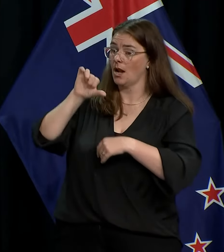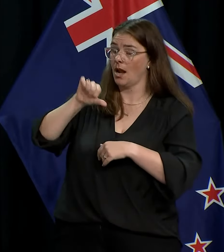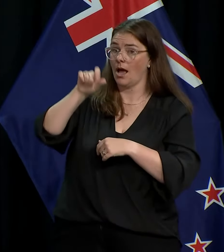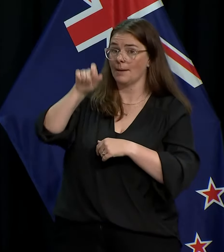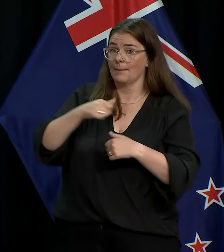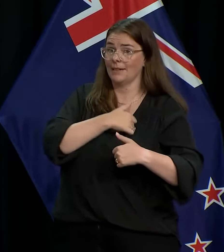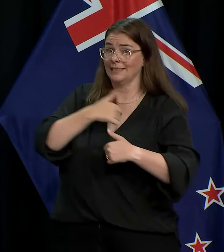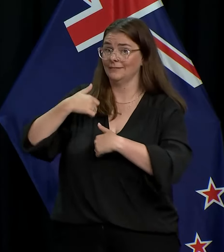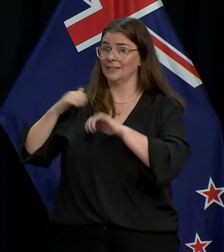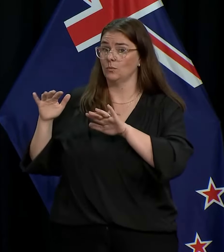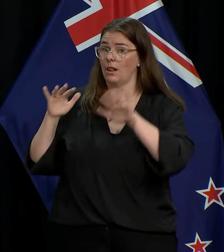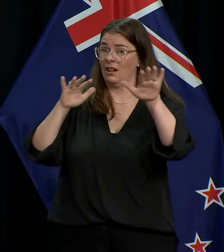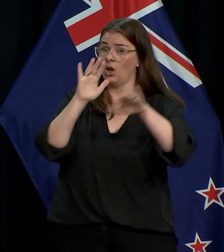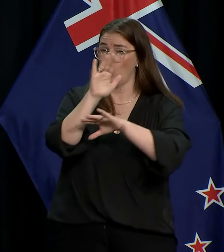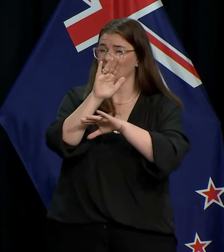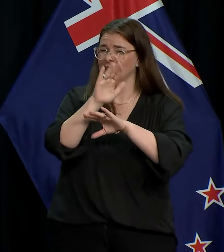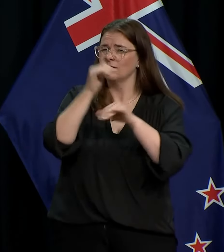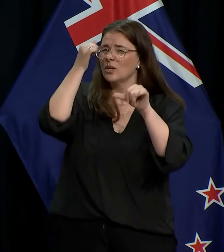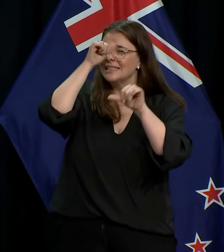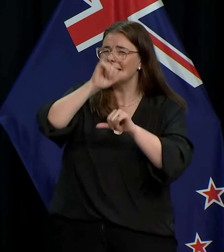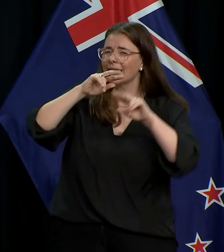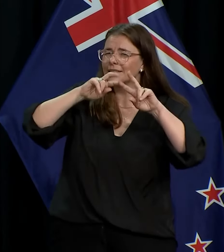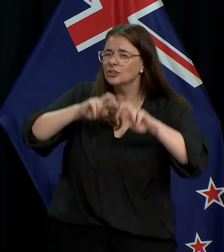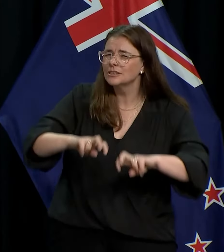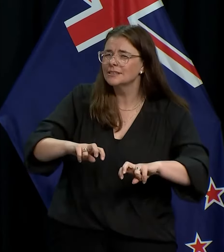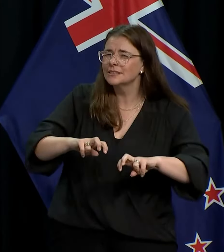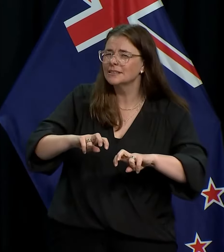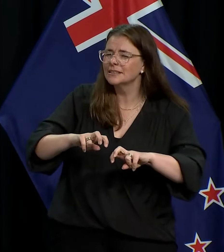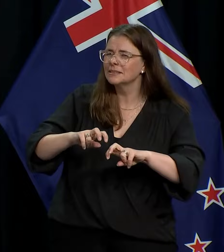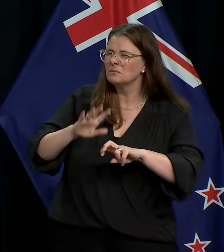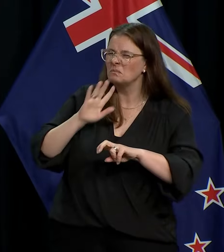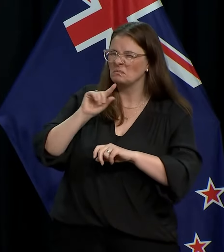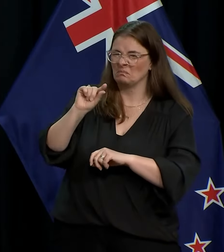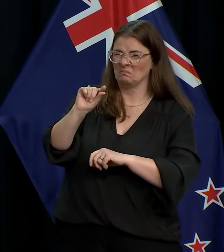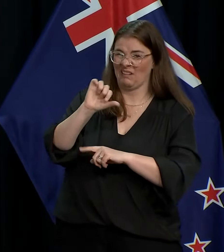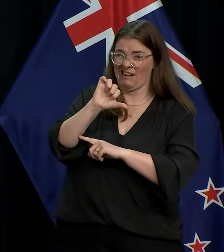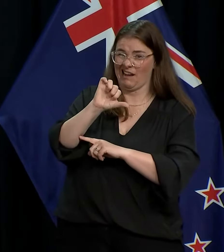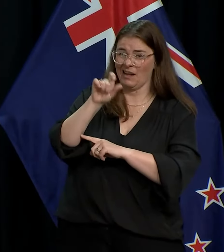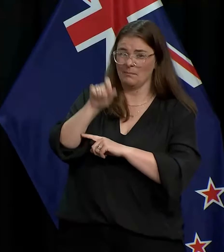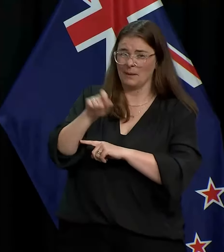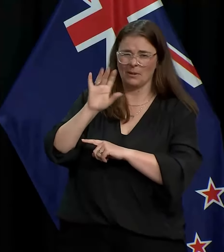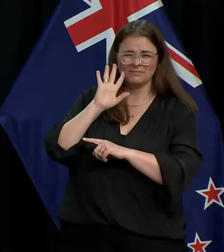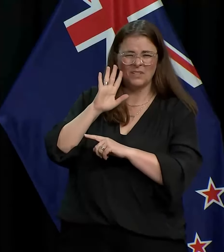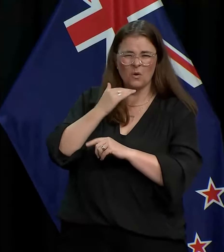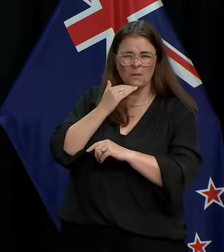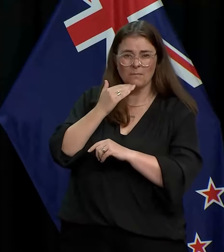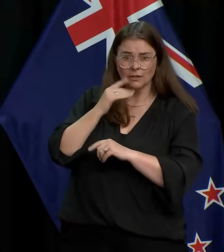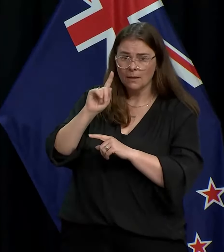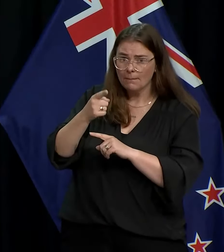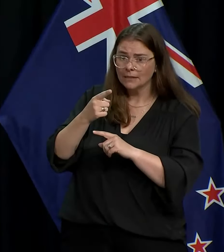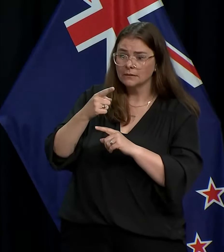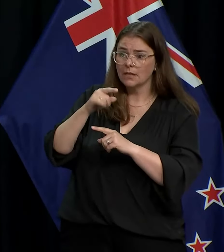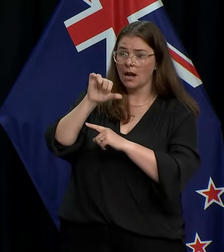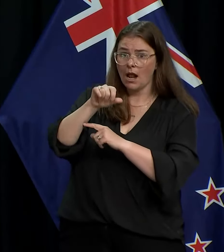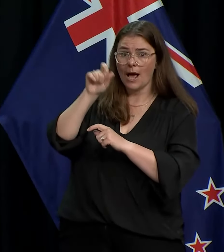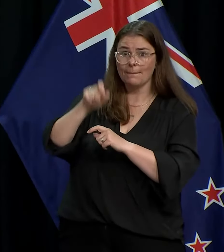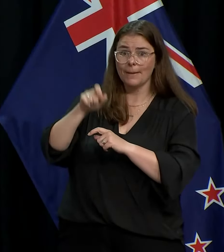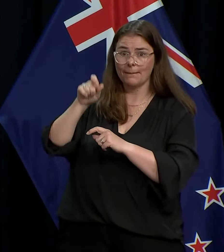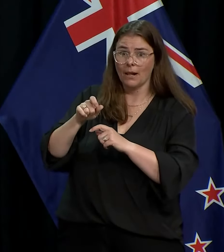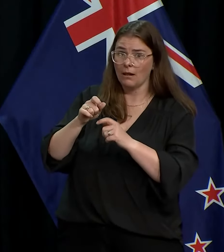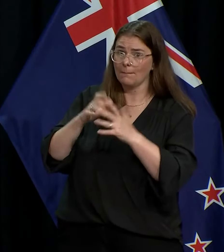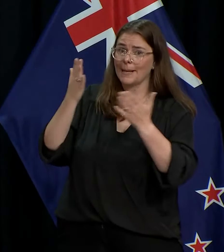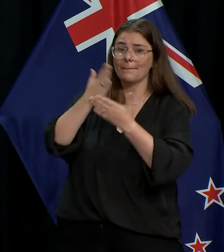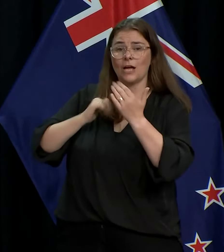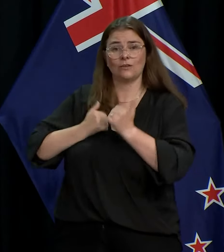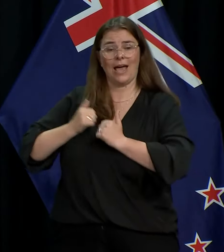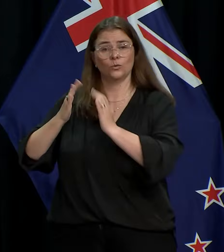overseas for intelligence, that doesn't sound like a lot of people, but is it quite a large chunk for New Zealand?